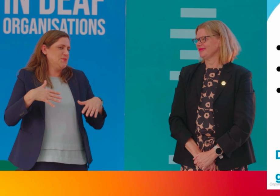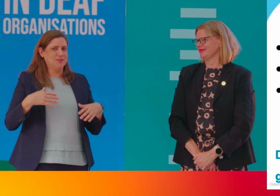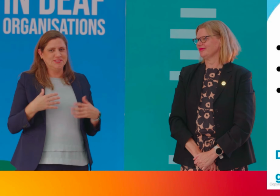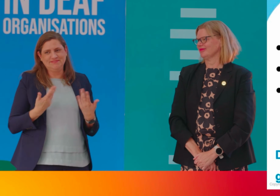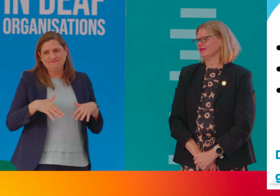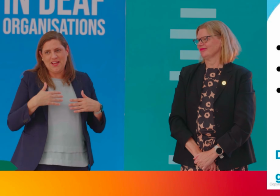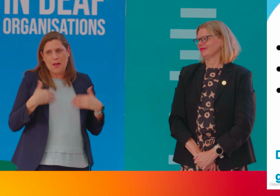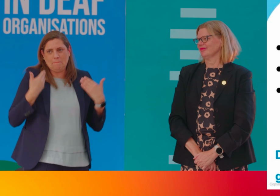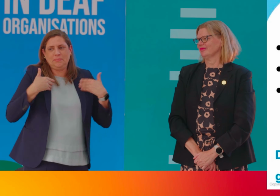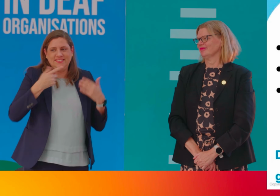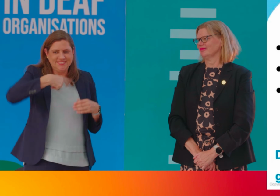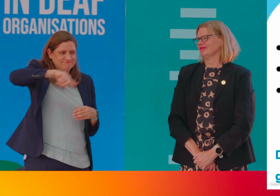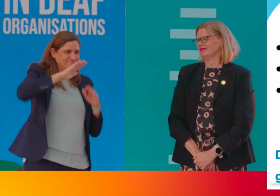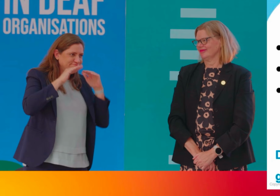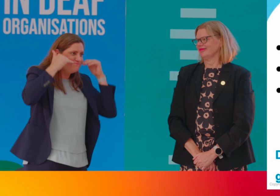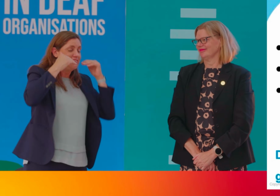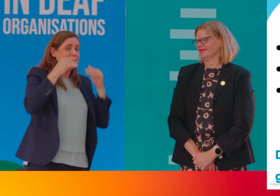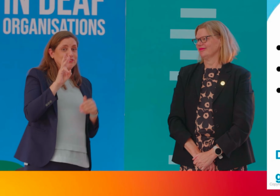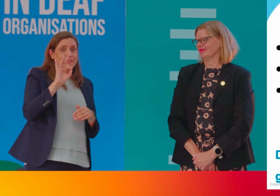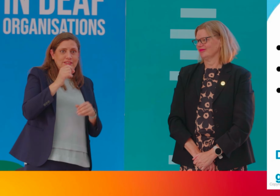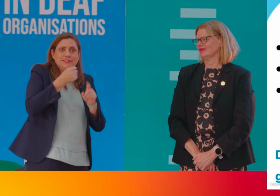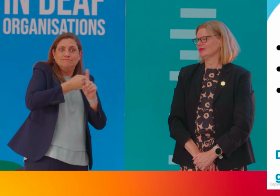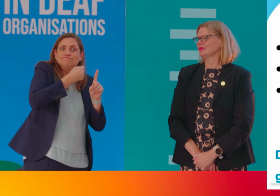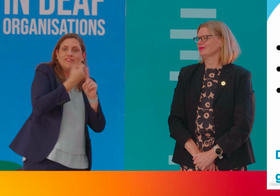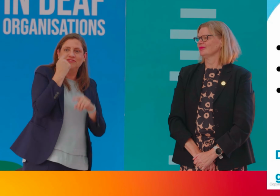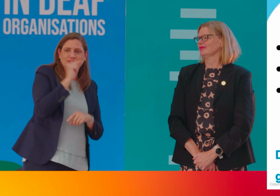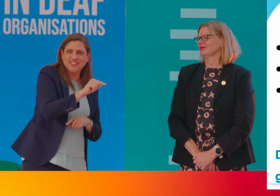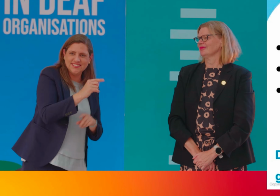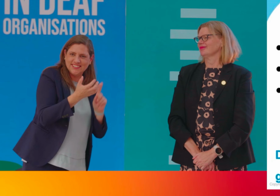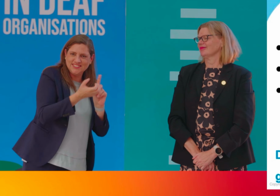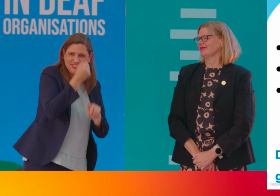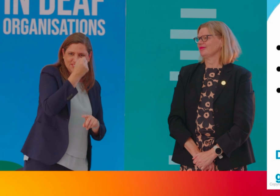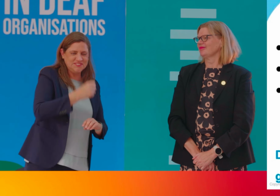the deaf person was successfully selected, and we are happy for that achievement.